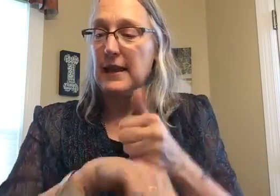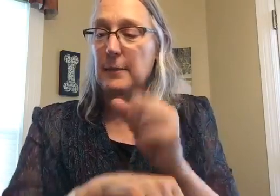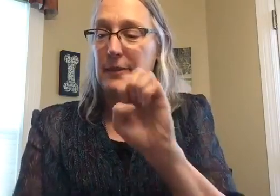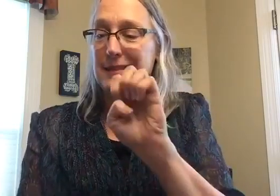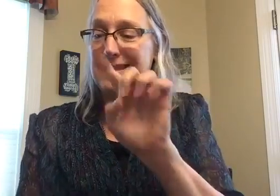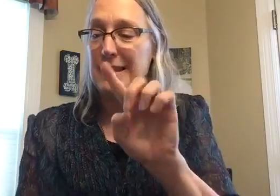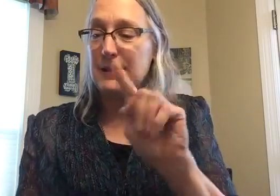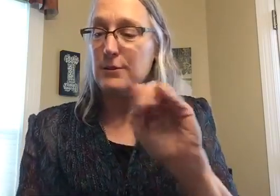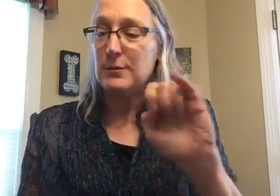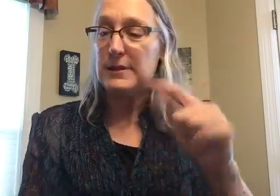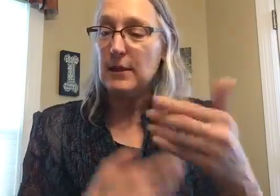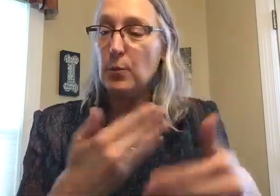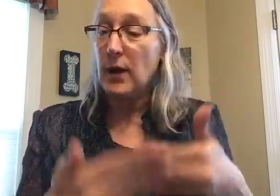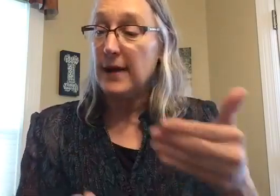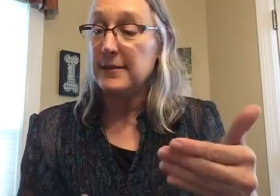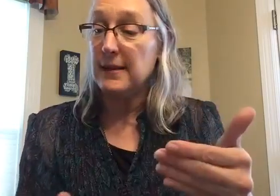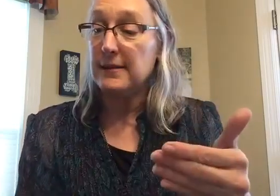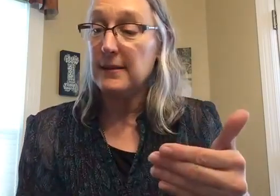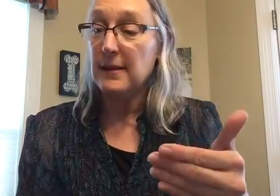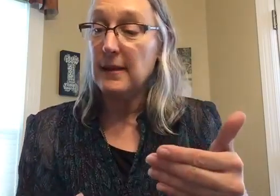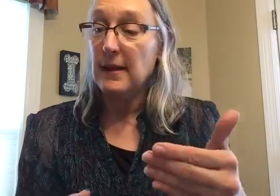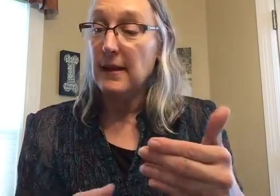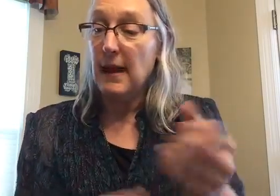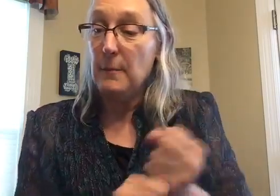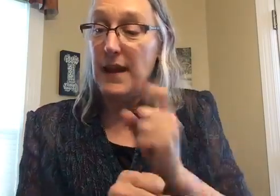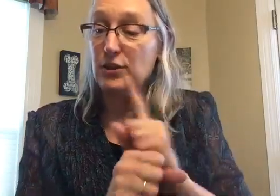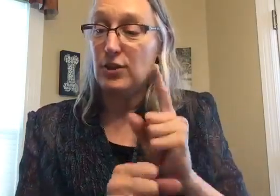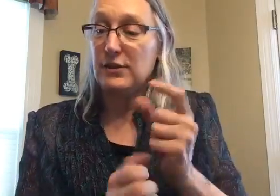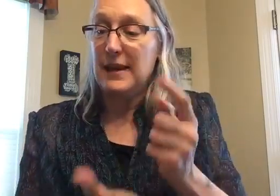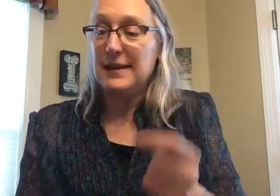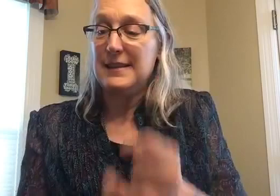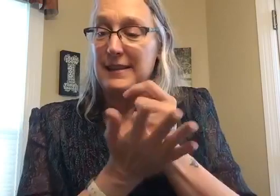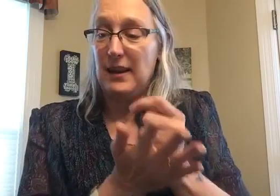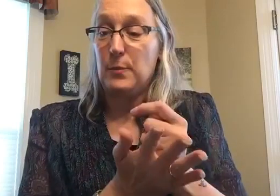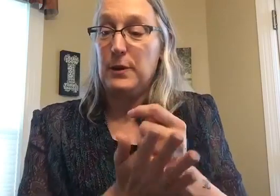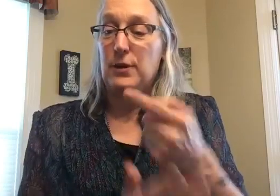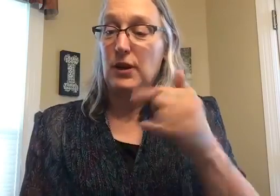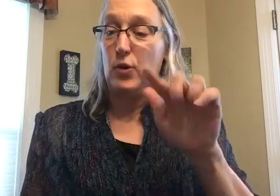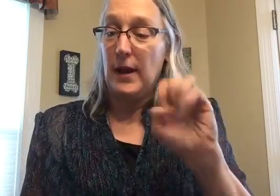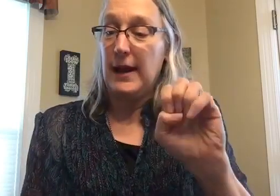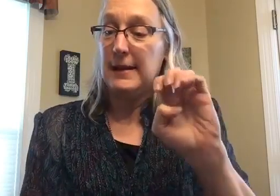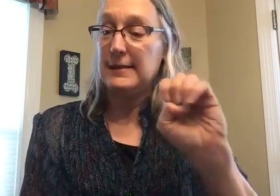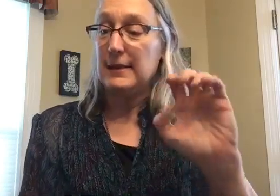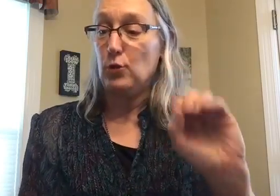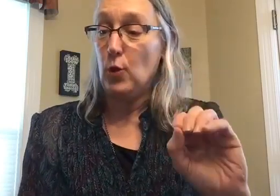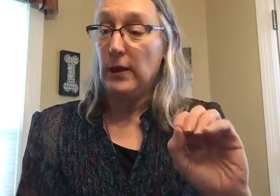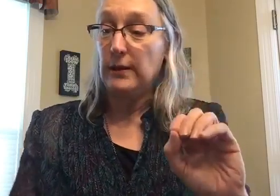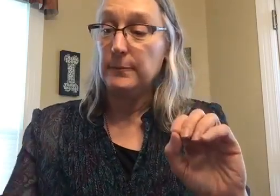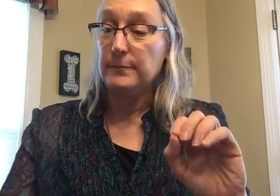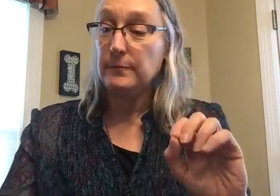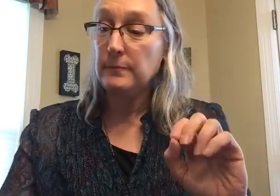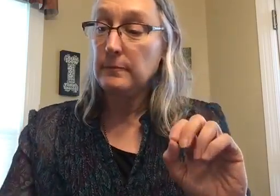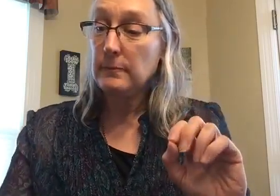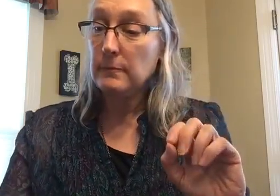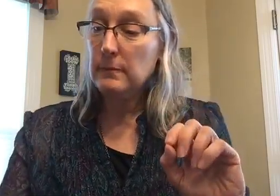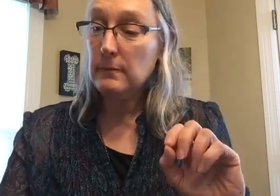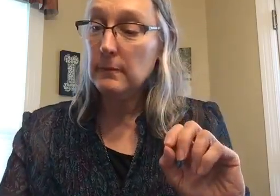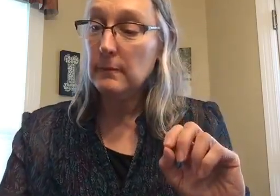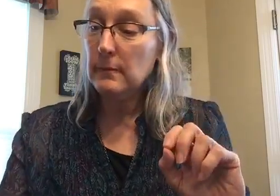the seed to seal process and make sure that it's a therapeutic grade essential oil.